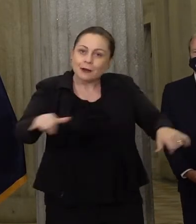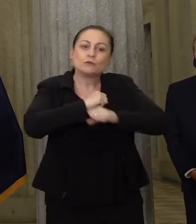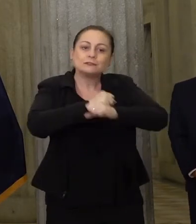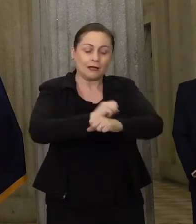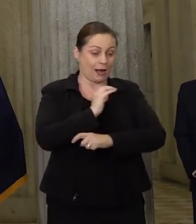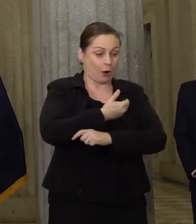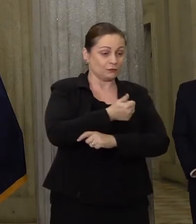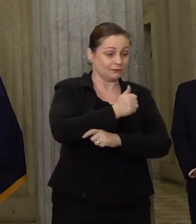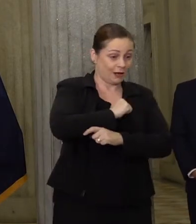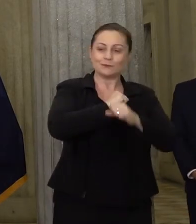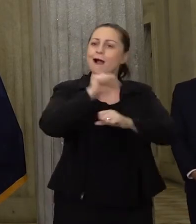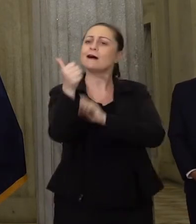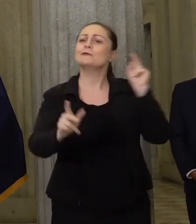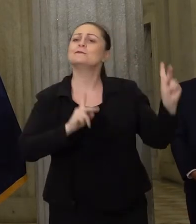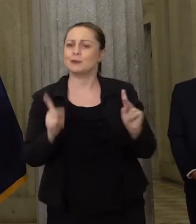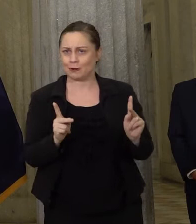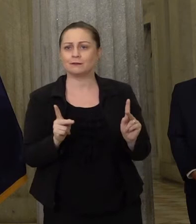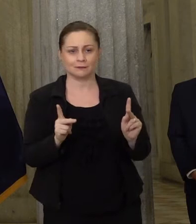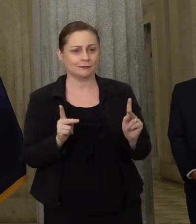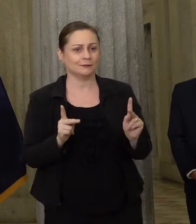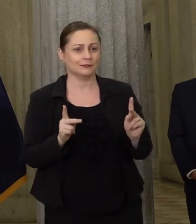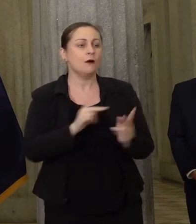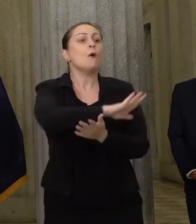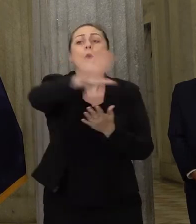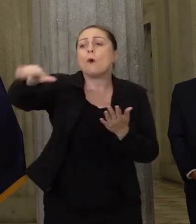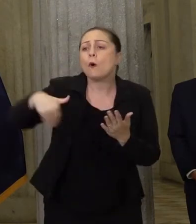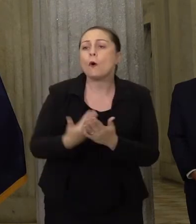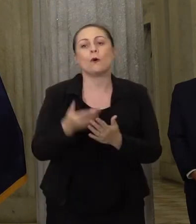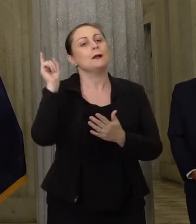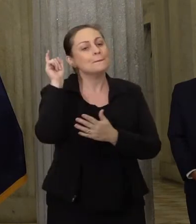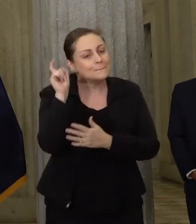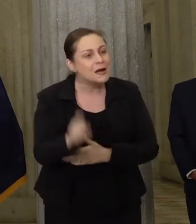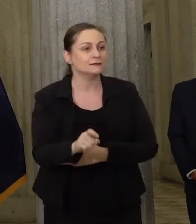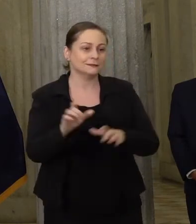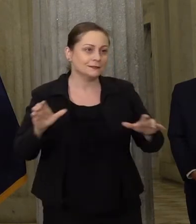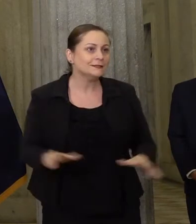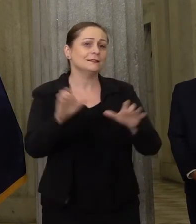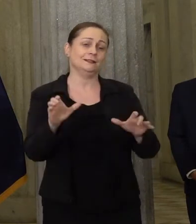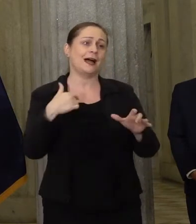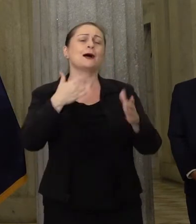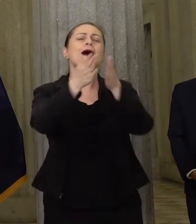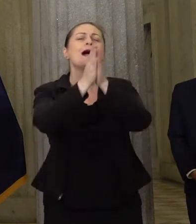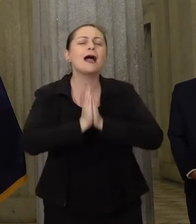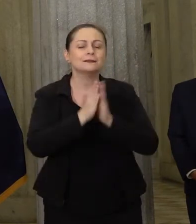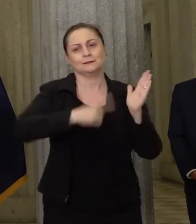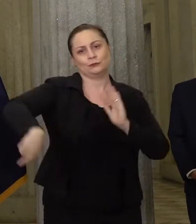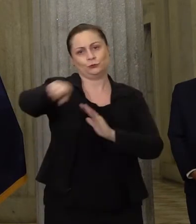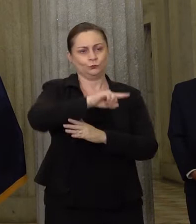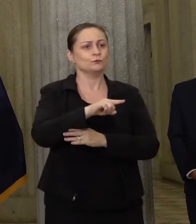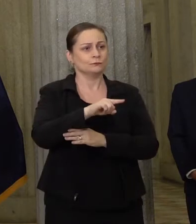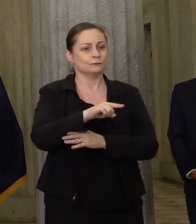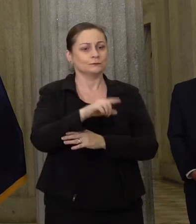and others. We must all take action. I am asking you all to take action, because if